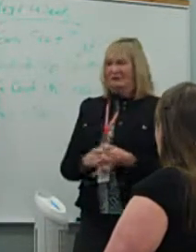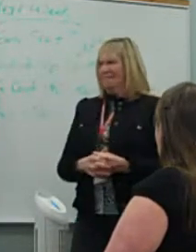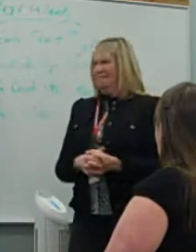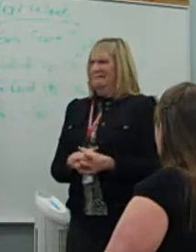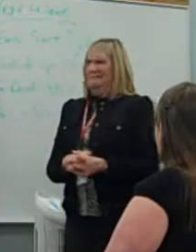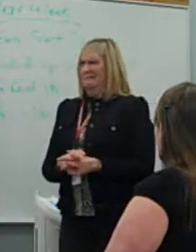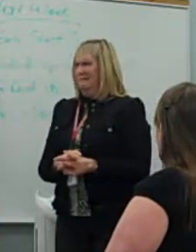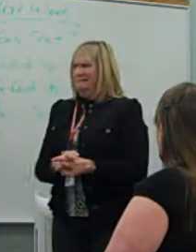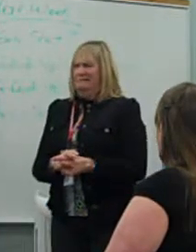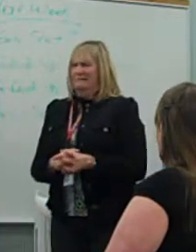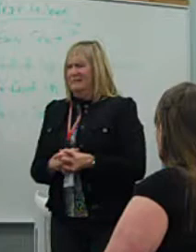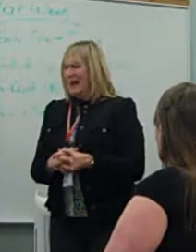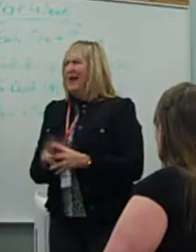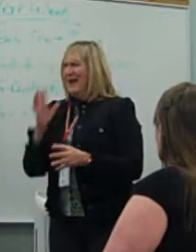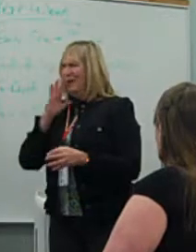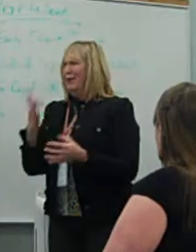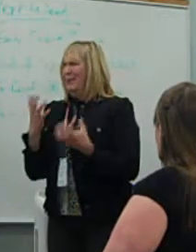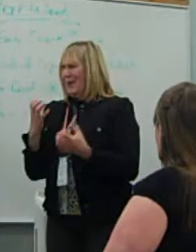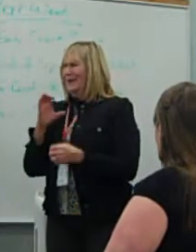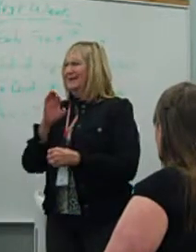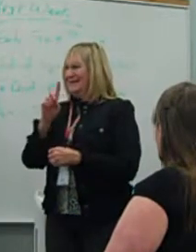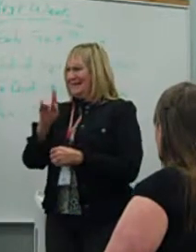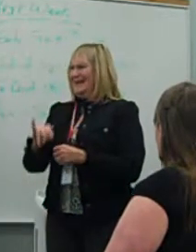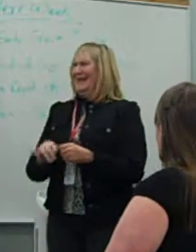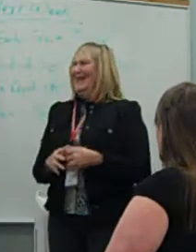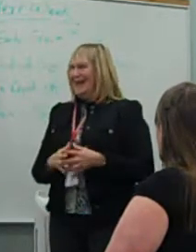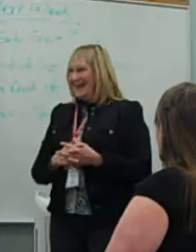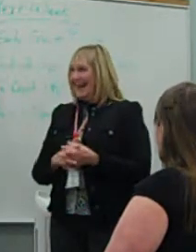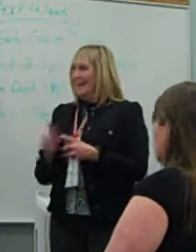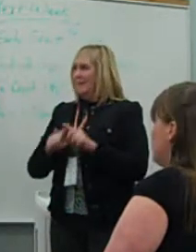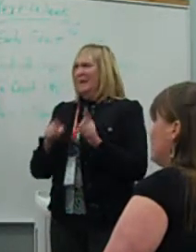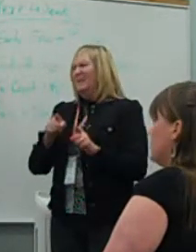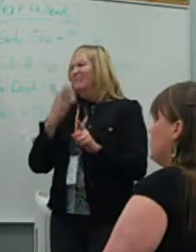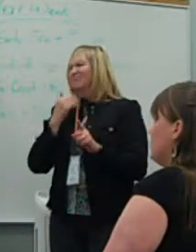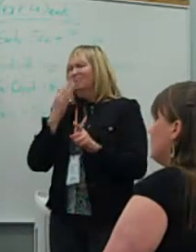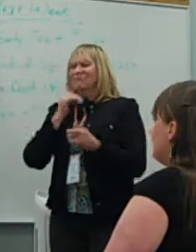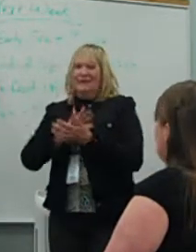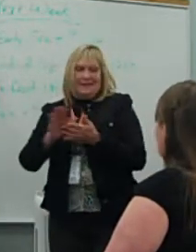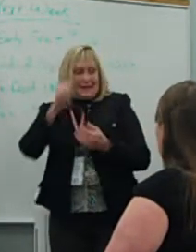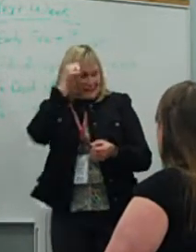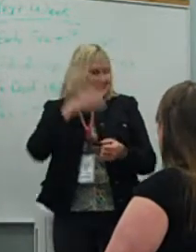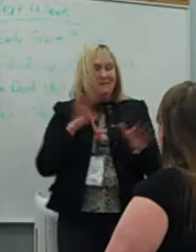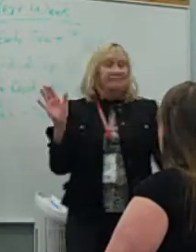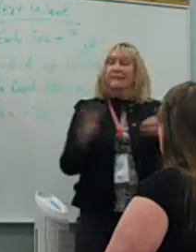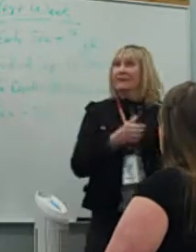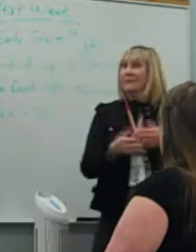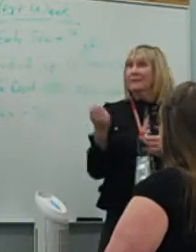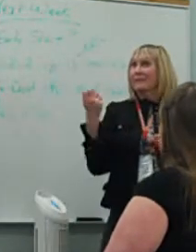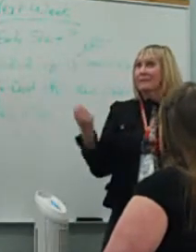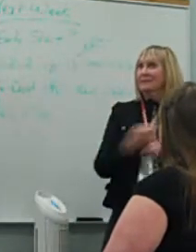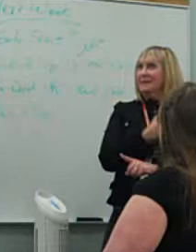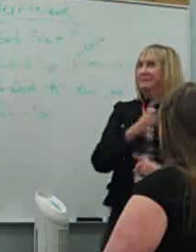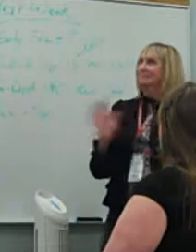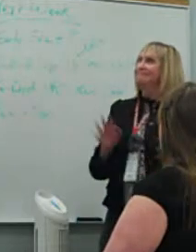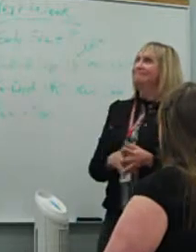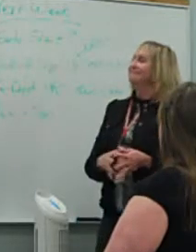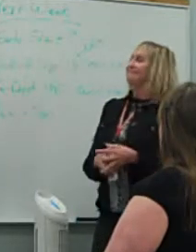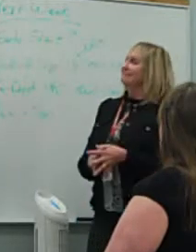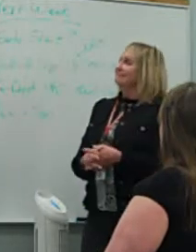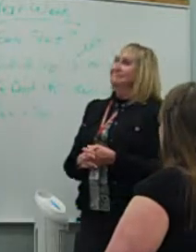a legal environment, it was, I would definitely want a CDI to be brought in. So he was a nice man, that's off point,